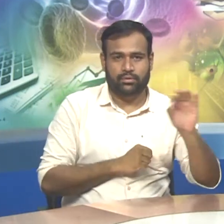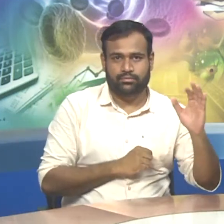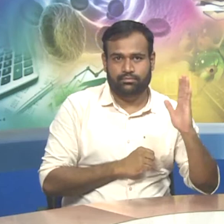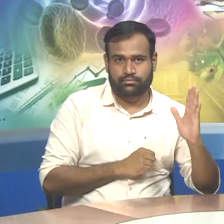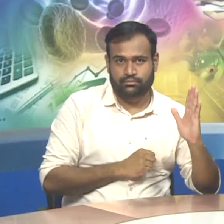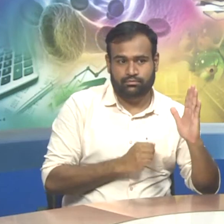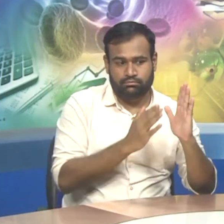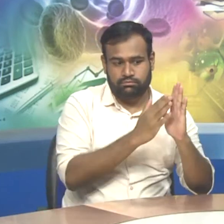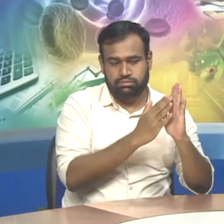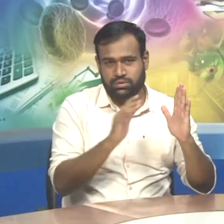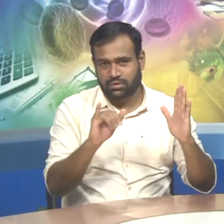60.